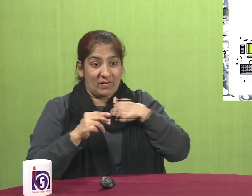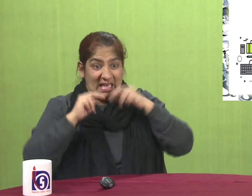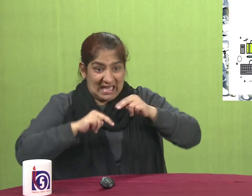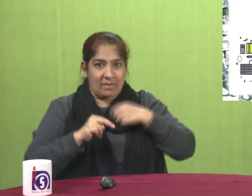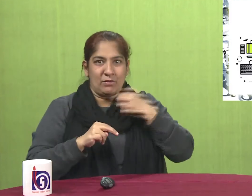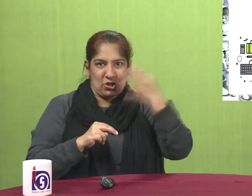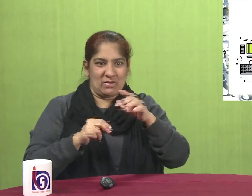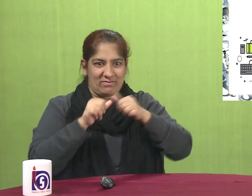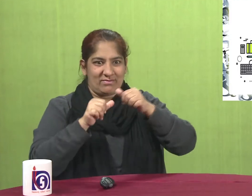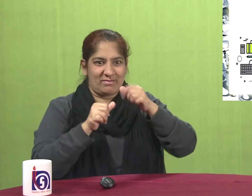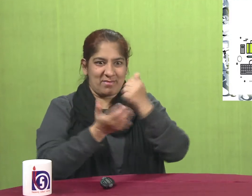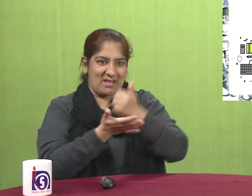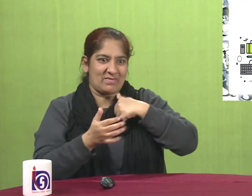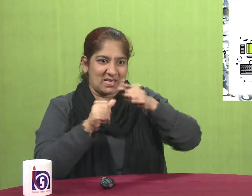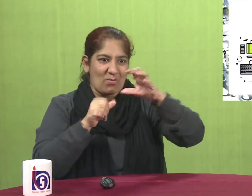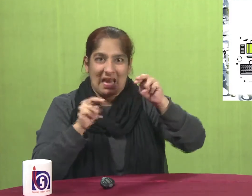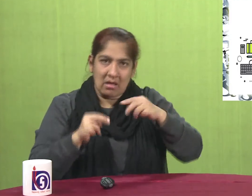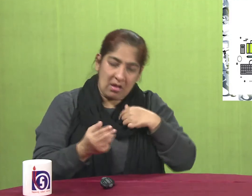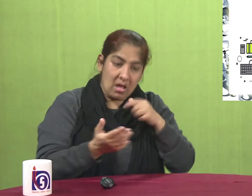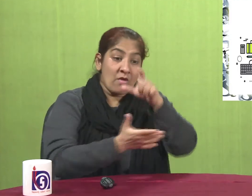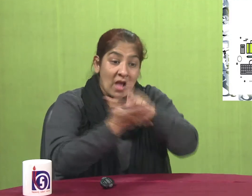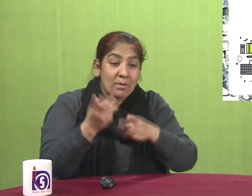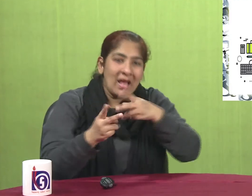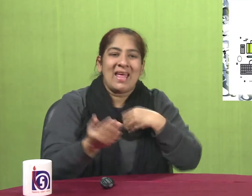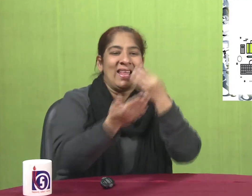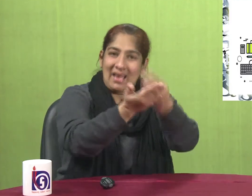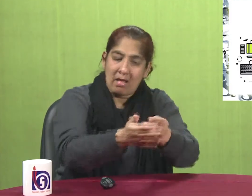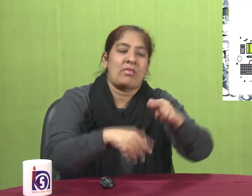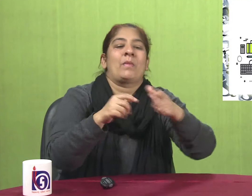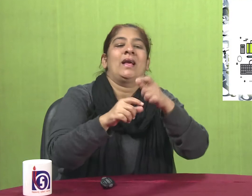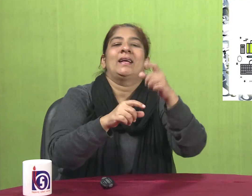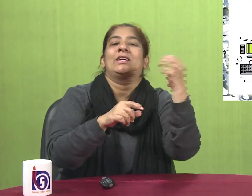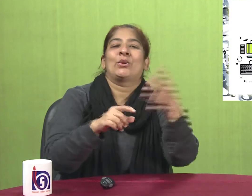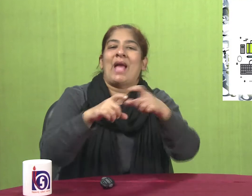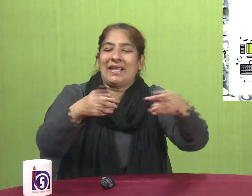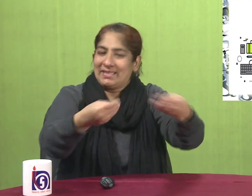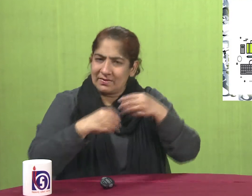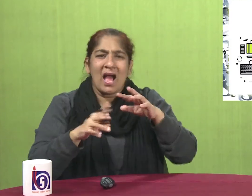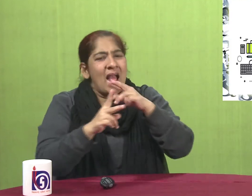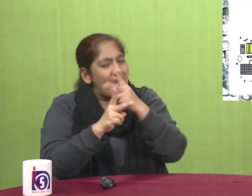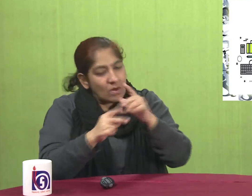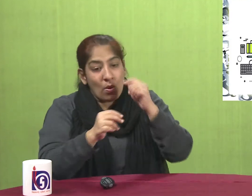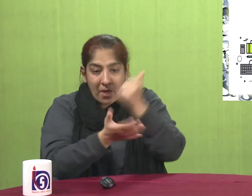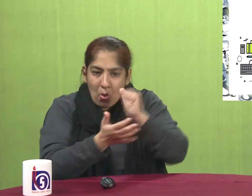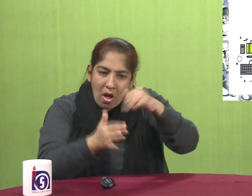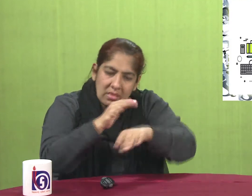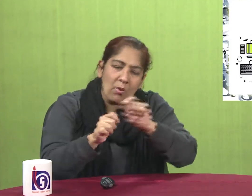which is related to account, or if you want to open a new account, and all these